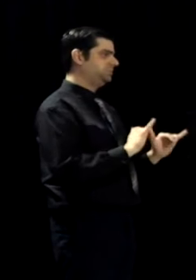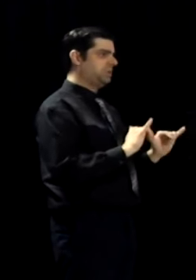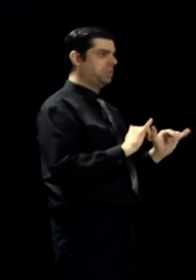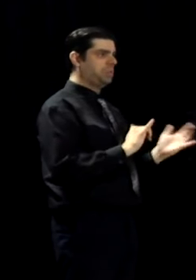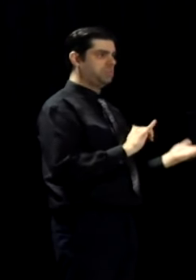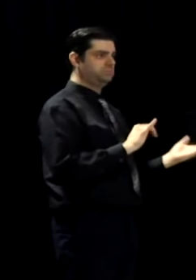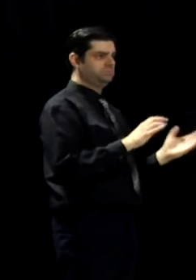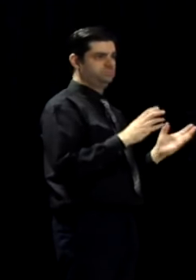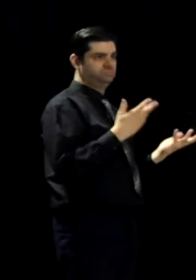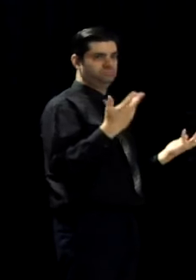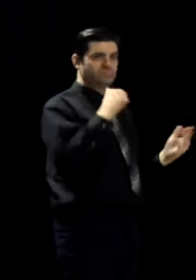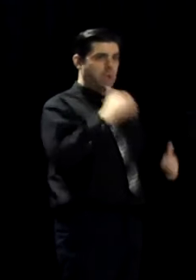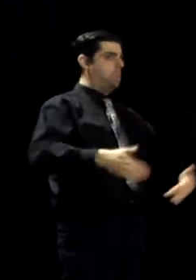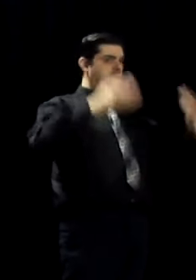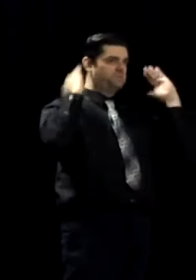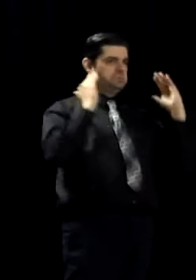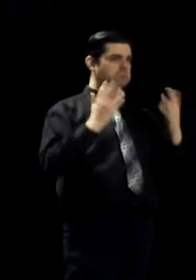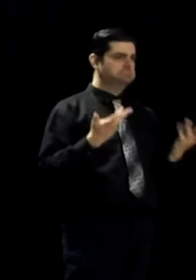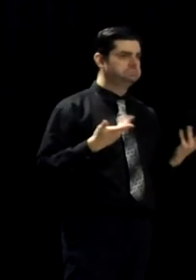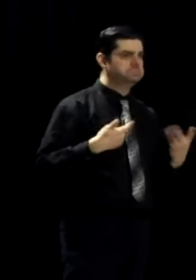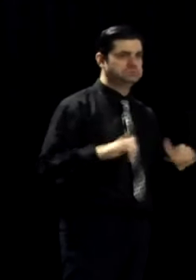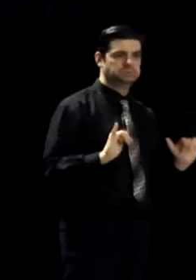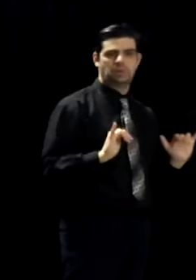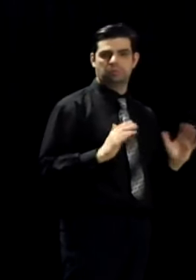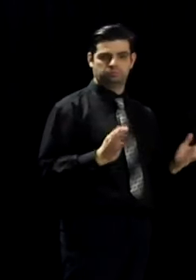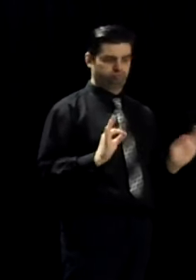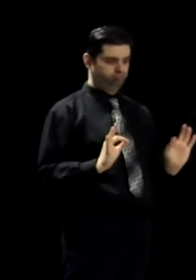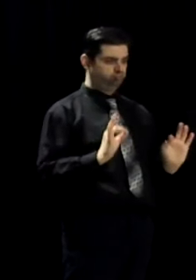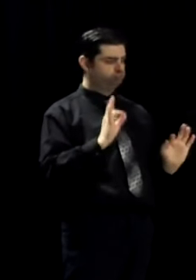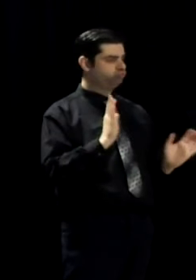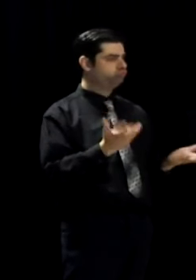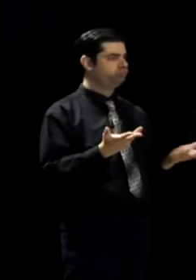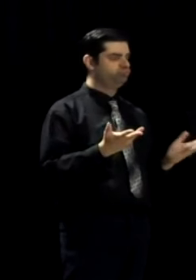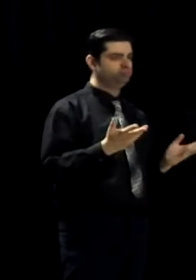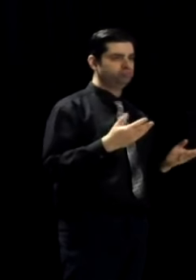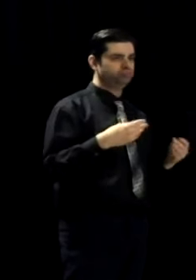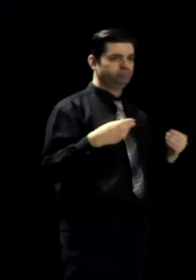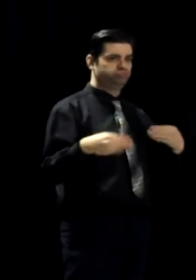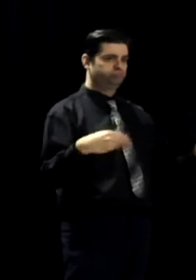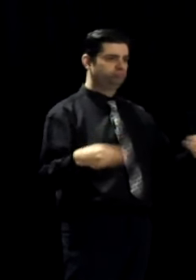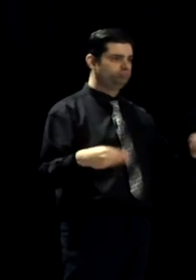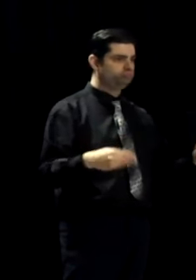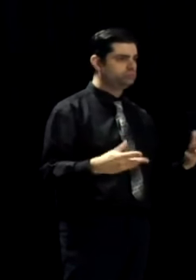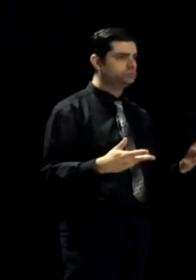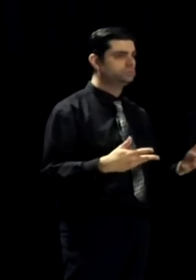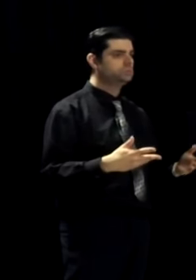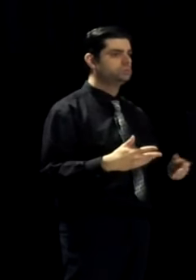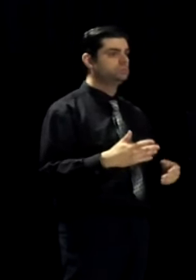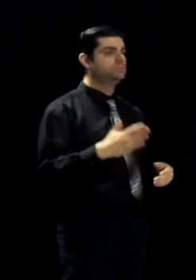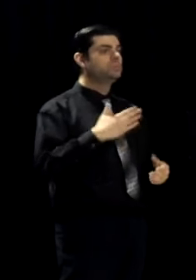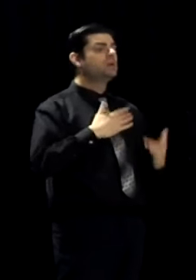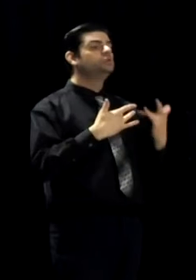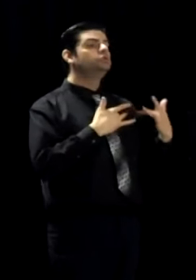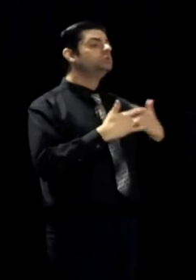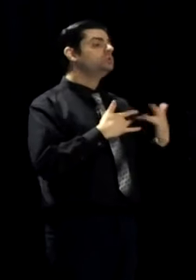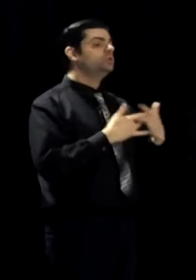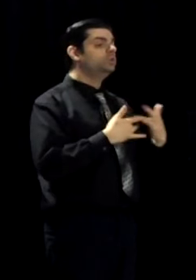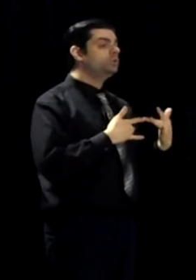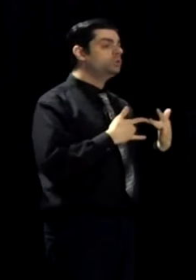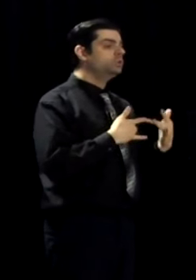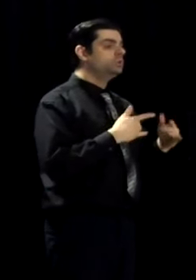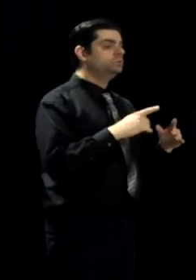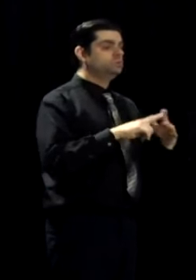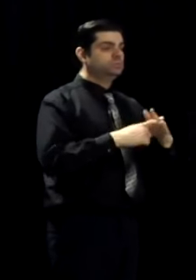I'm not concerned about that. I'm more concerned about making sure that as we get going, that we're being smart about how